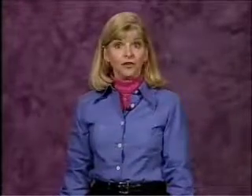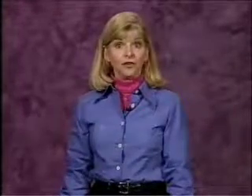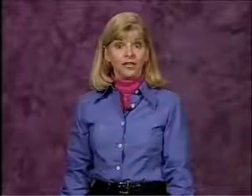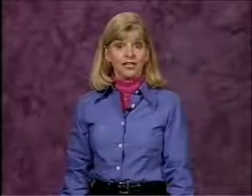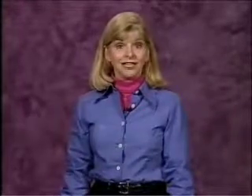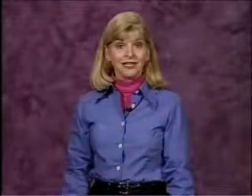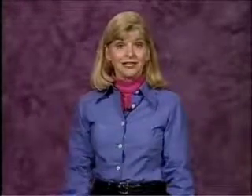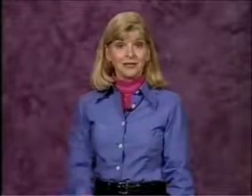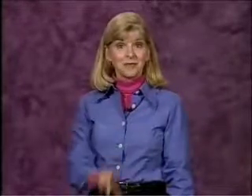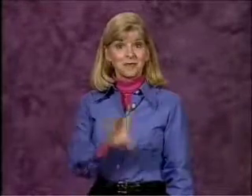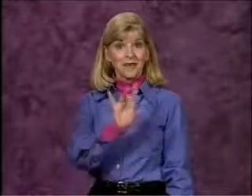8,550 is